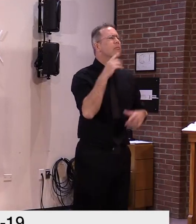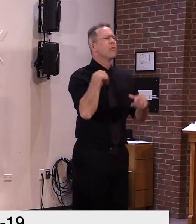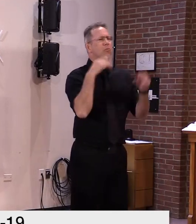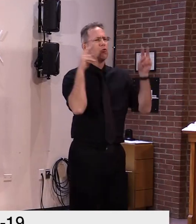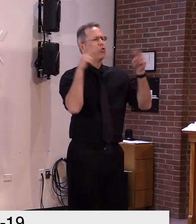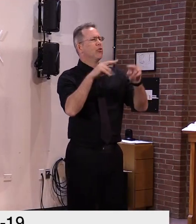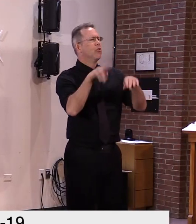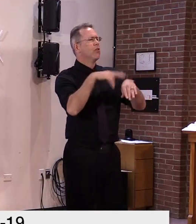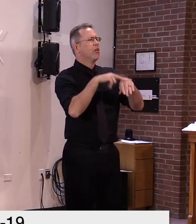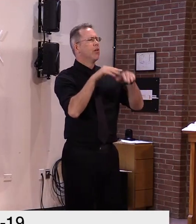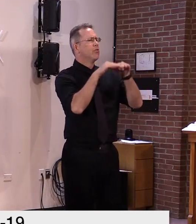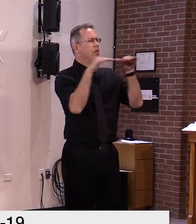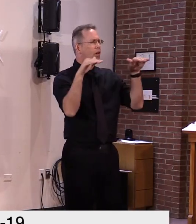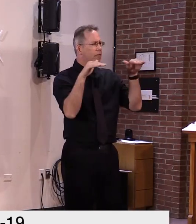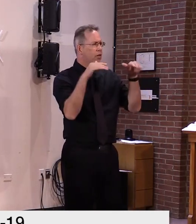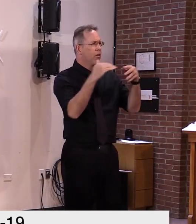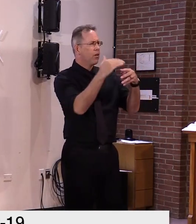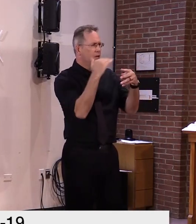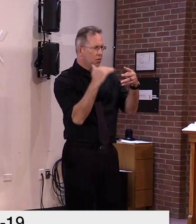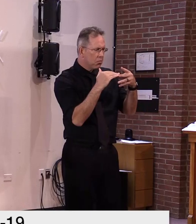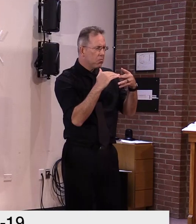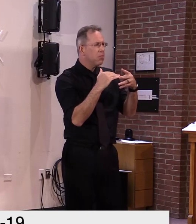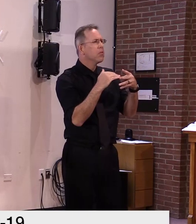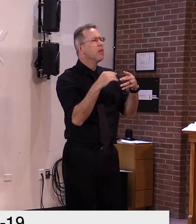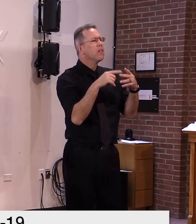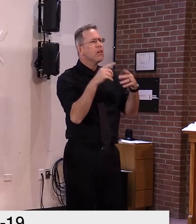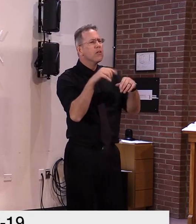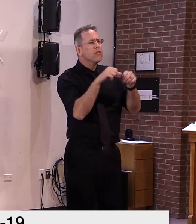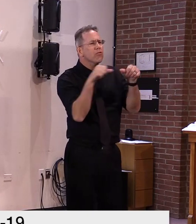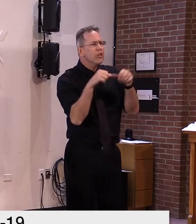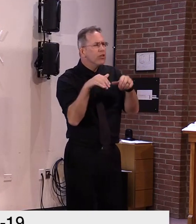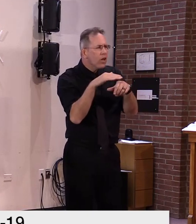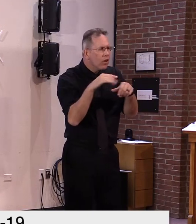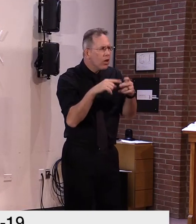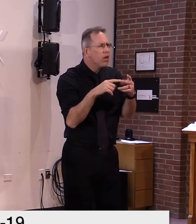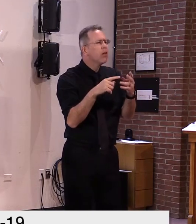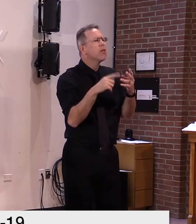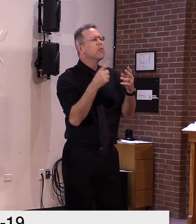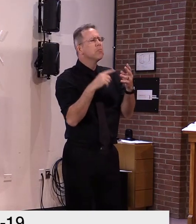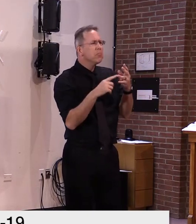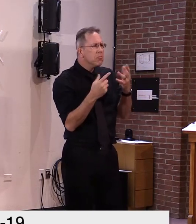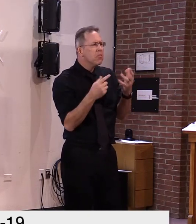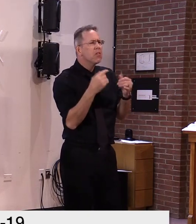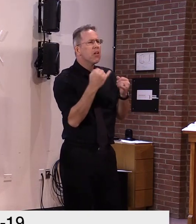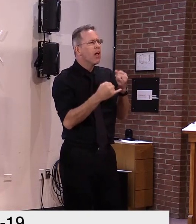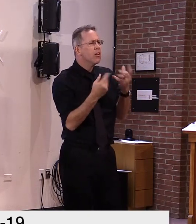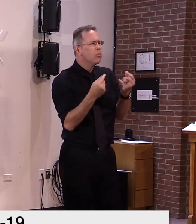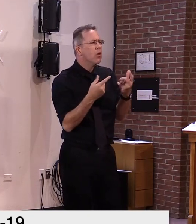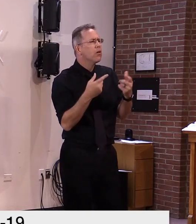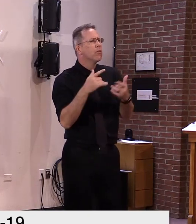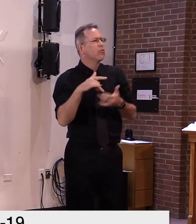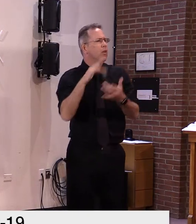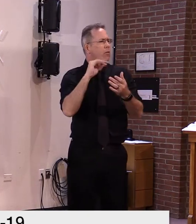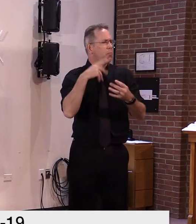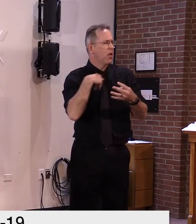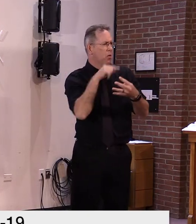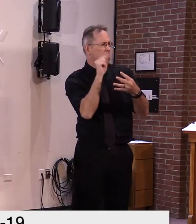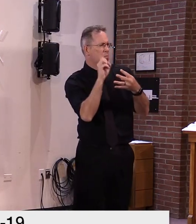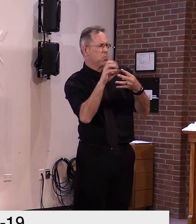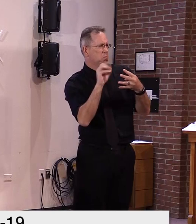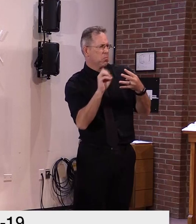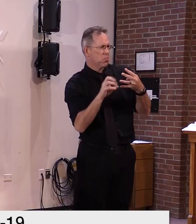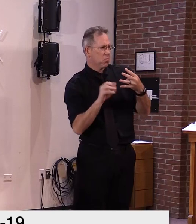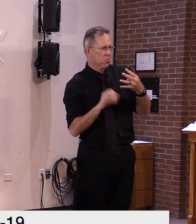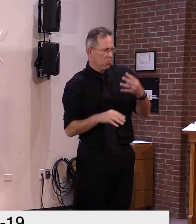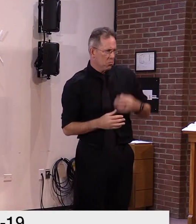regional update, Vermont-specific data and modeling, and then close with an update on our travel map. Again, for those who are watching at